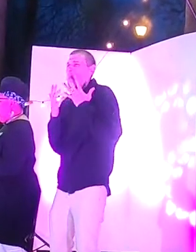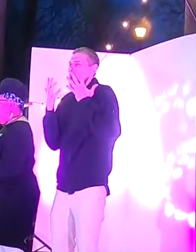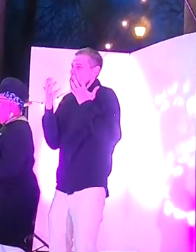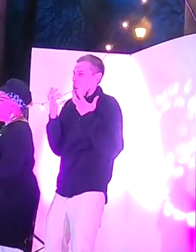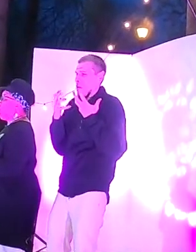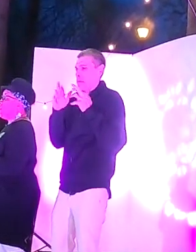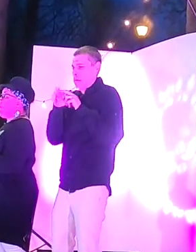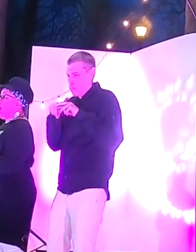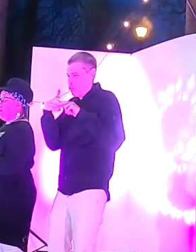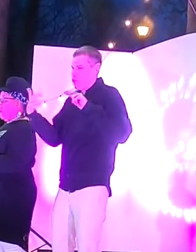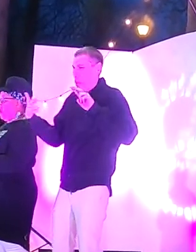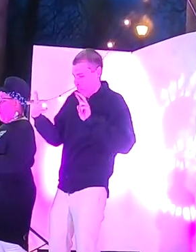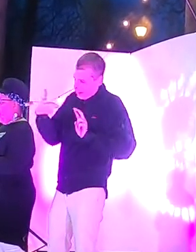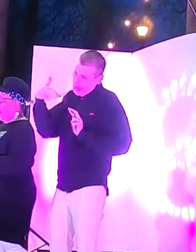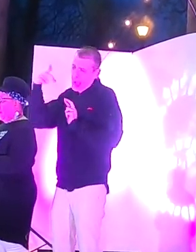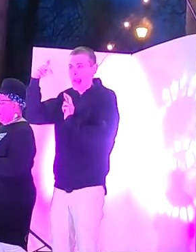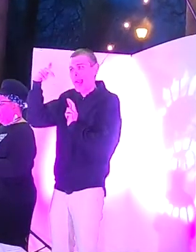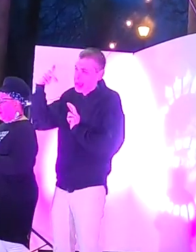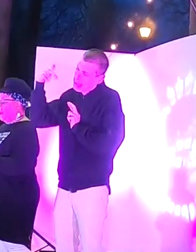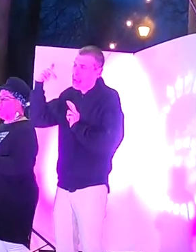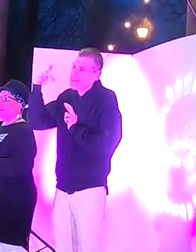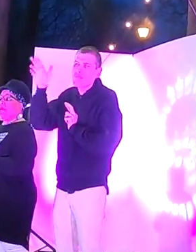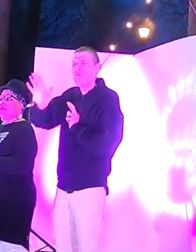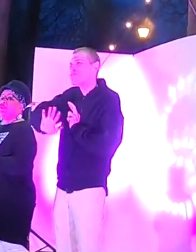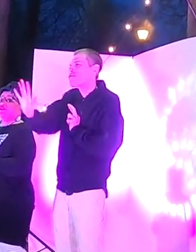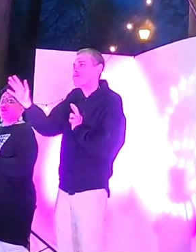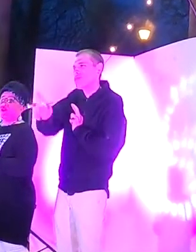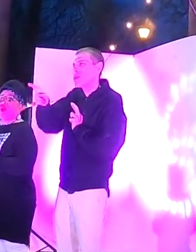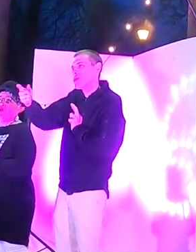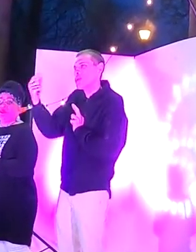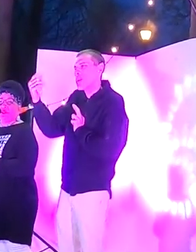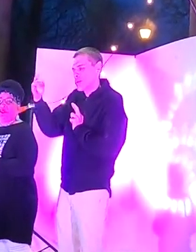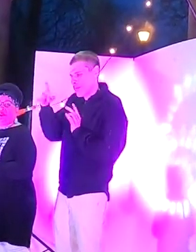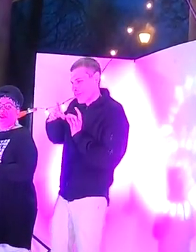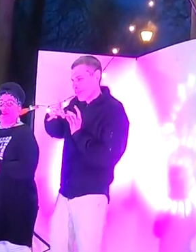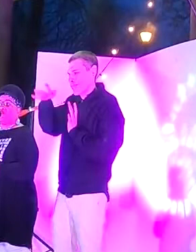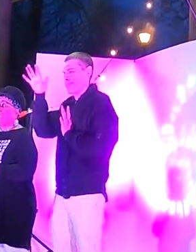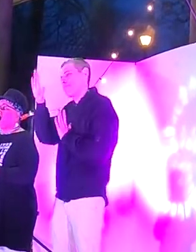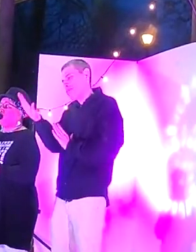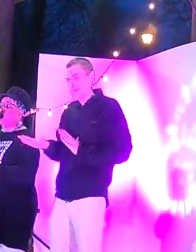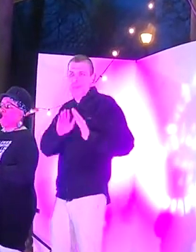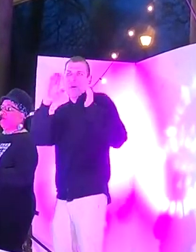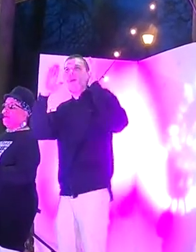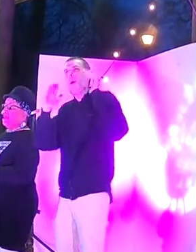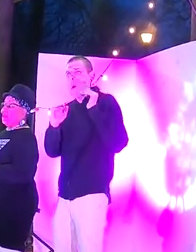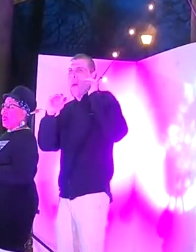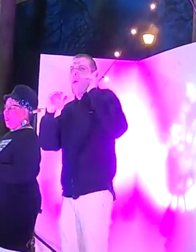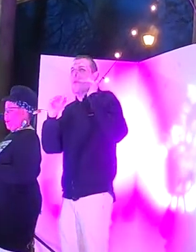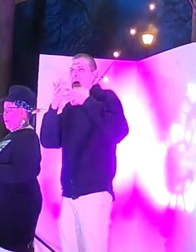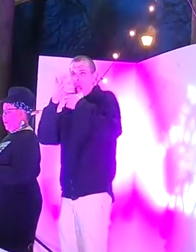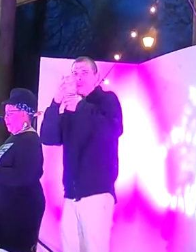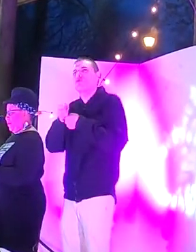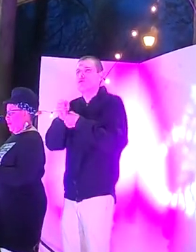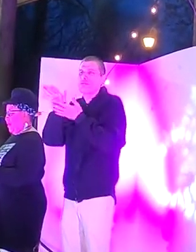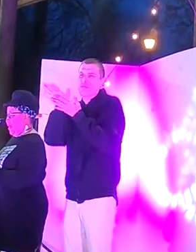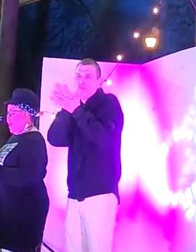rope and hang yourself out to dry. Just tap into your hopeness. Discern truth from the